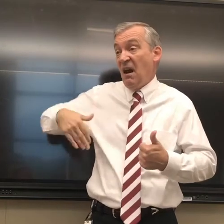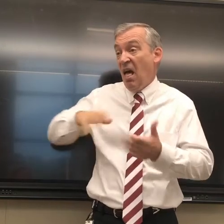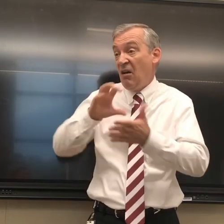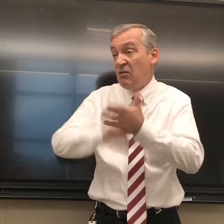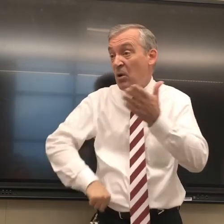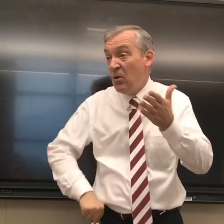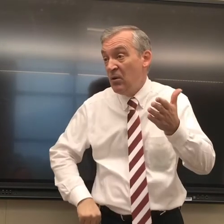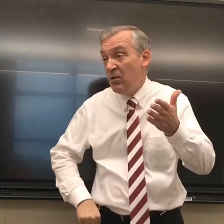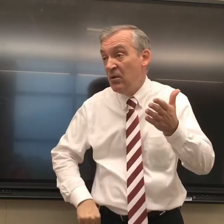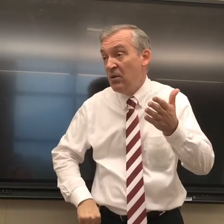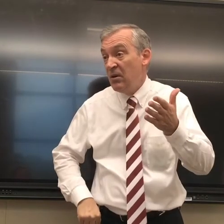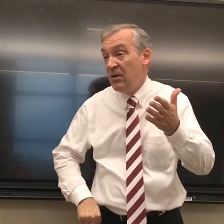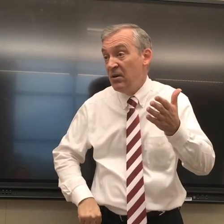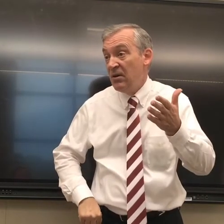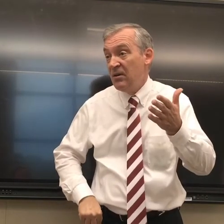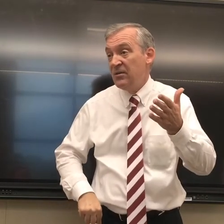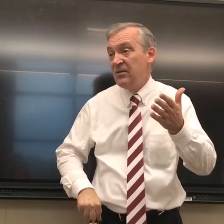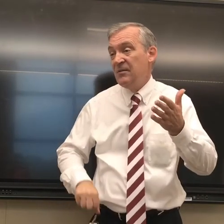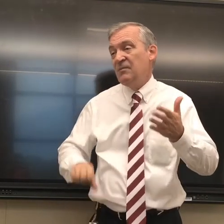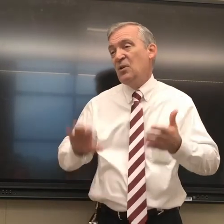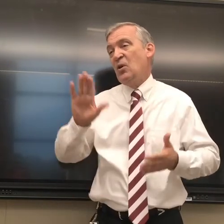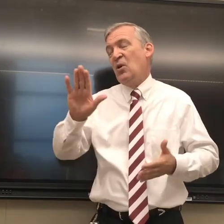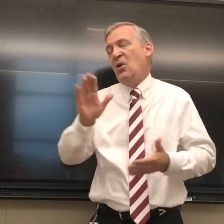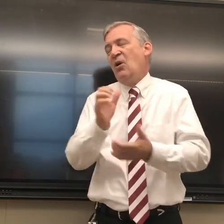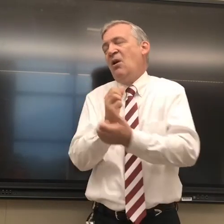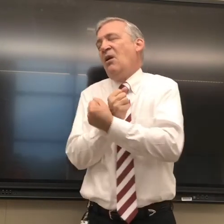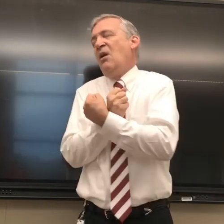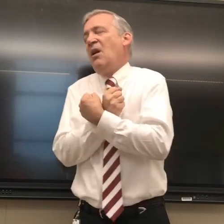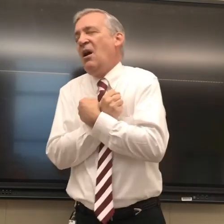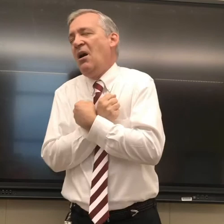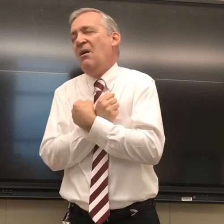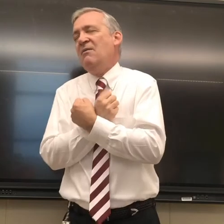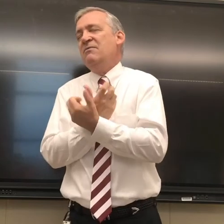had been there in the marigolds that she so tenderly cared for.